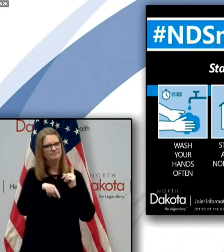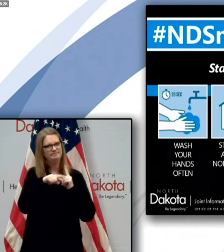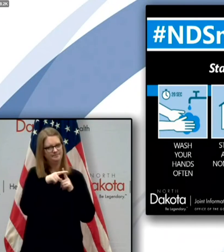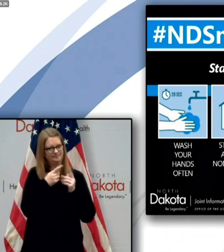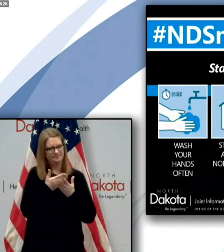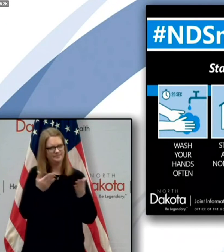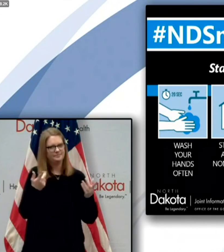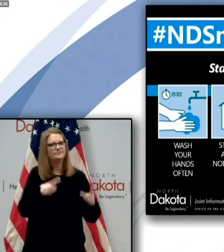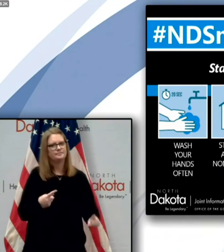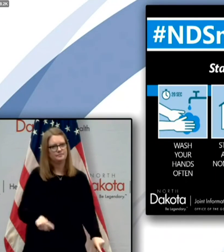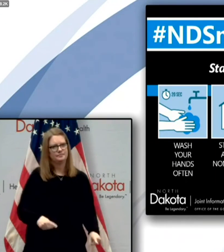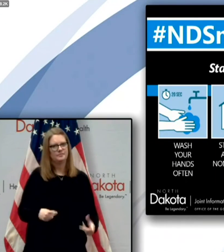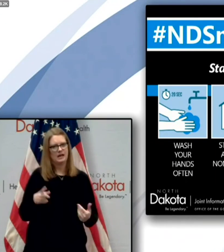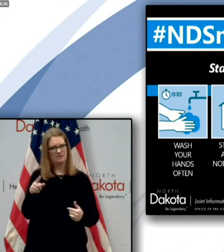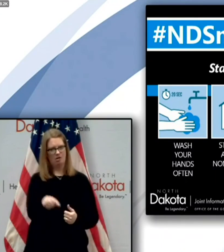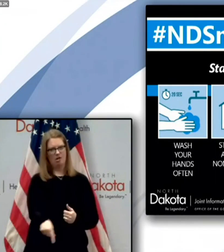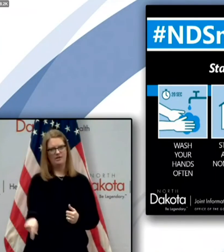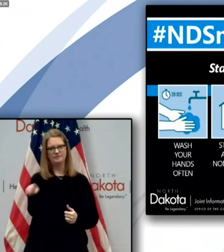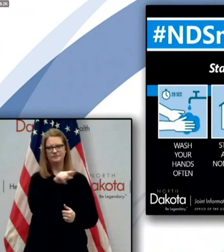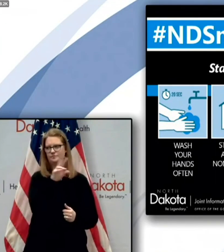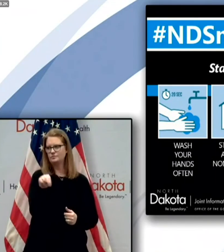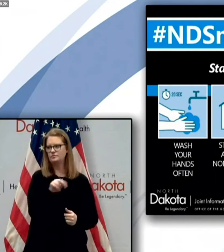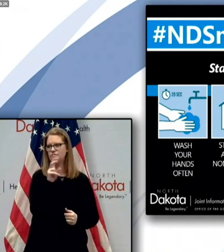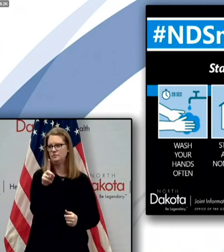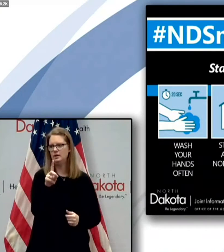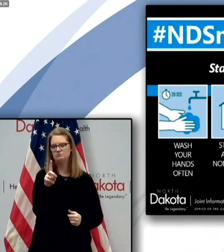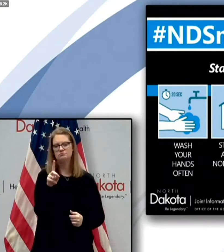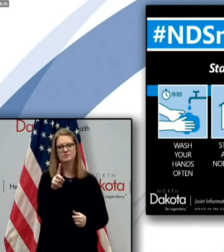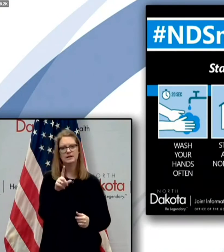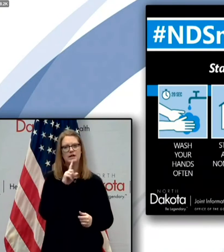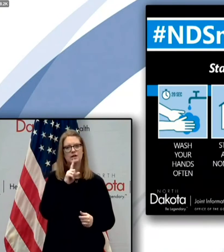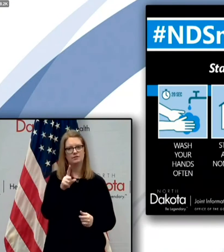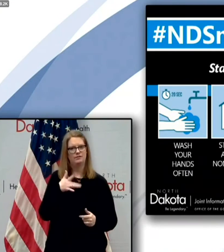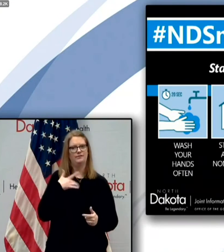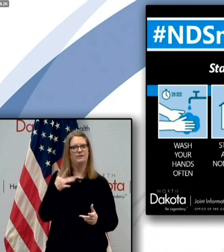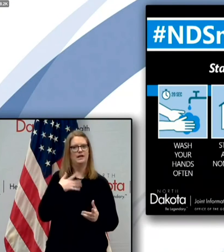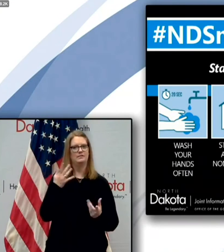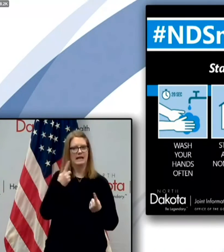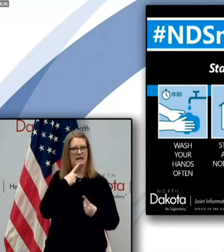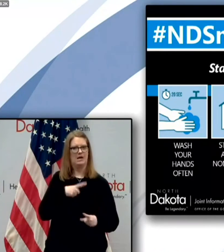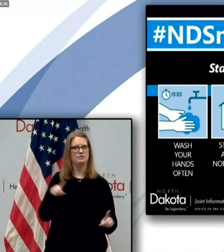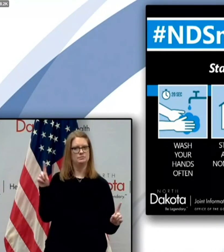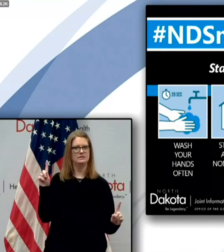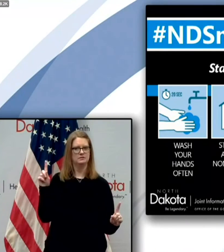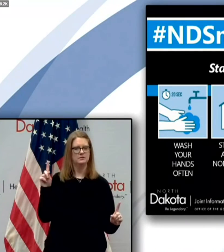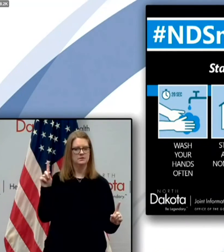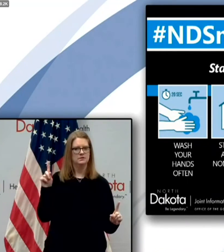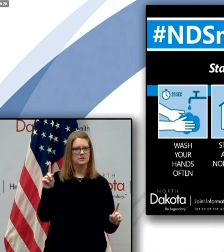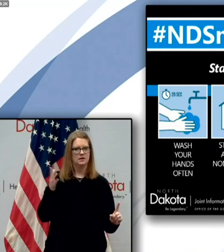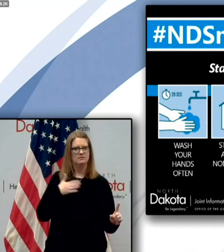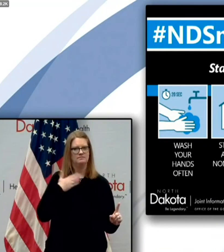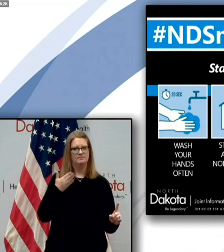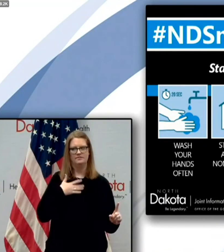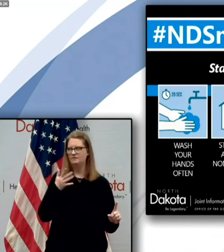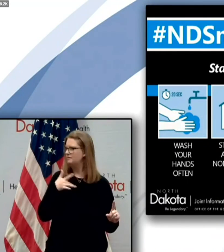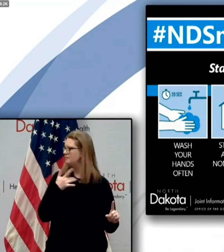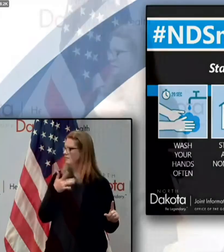that all North Dakotans can take a sense of accomplishment in because of the work that you've